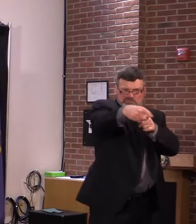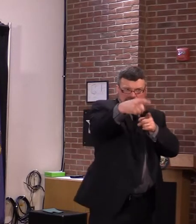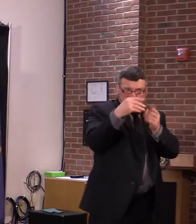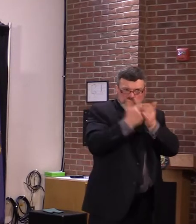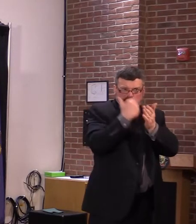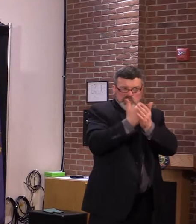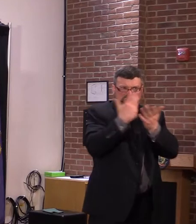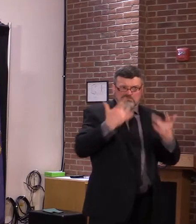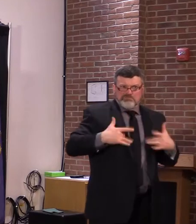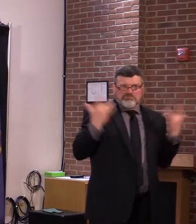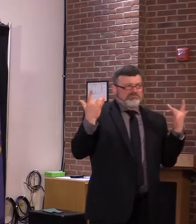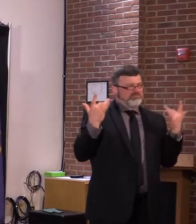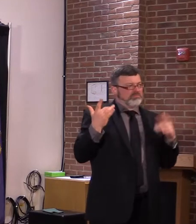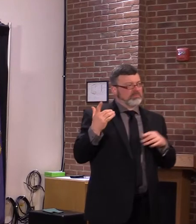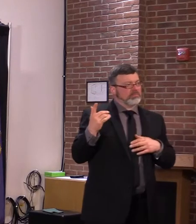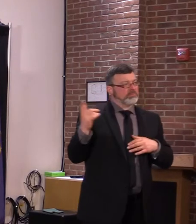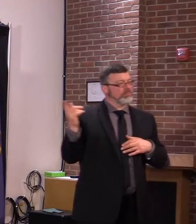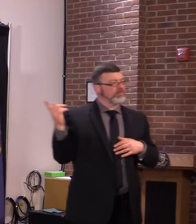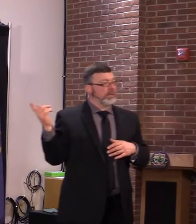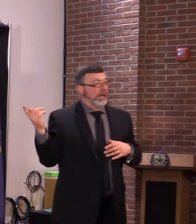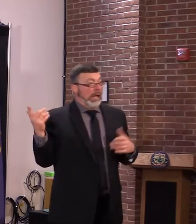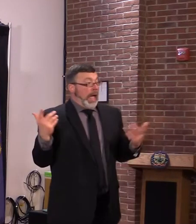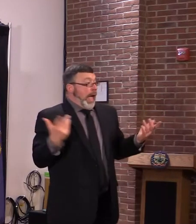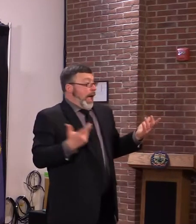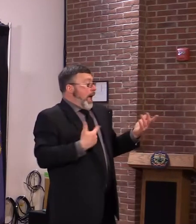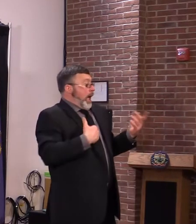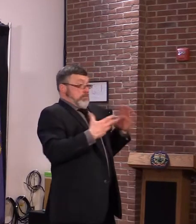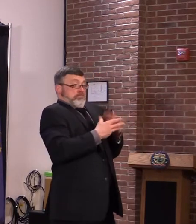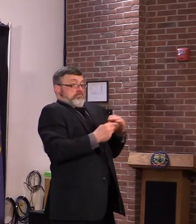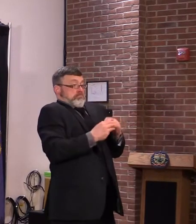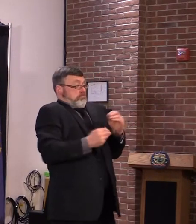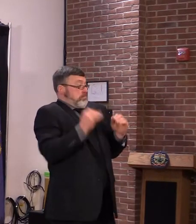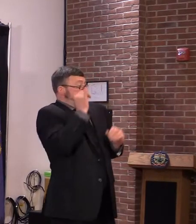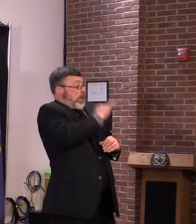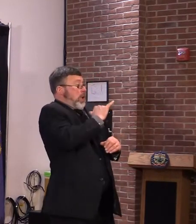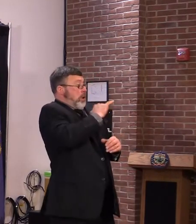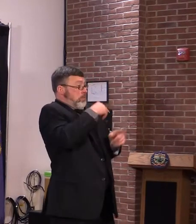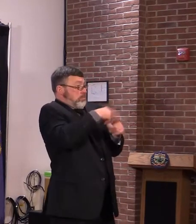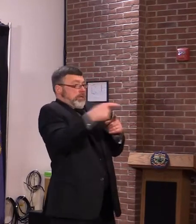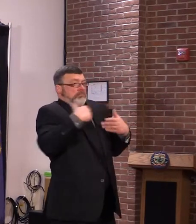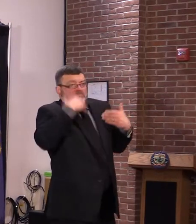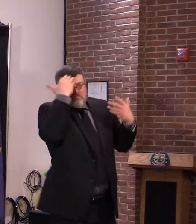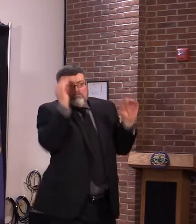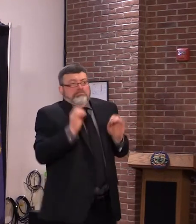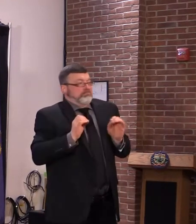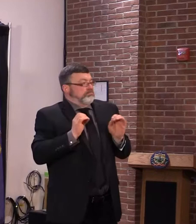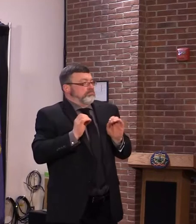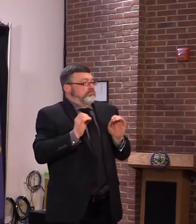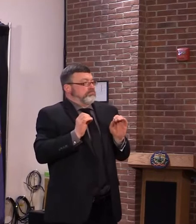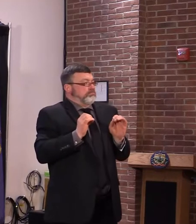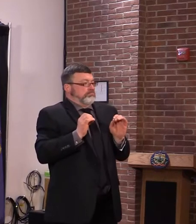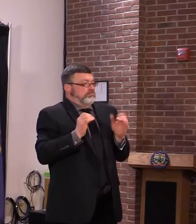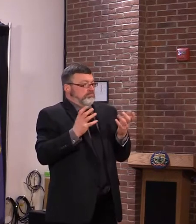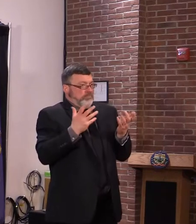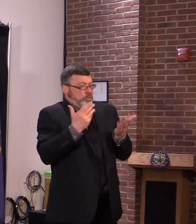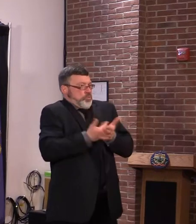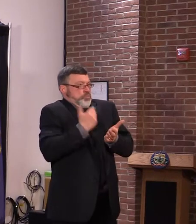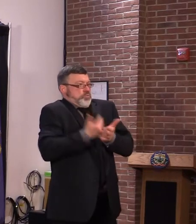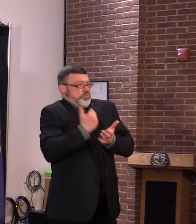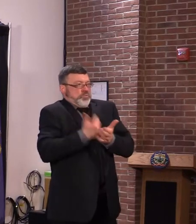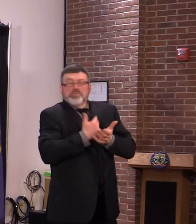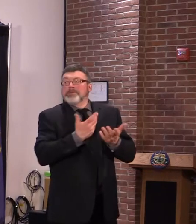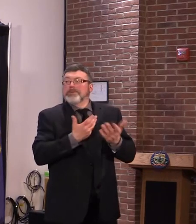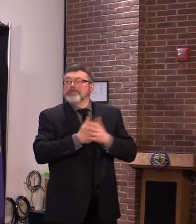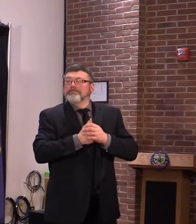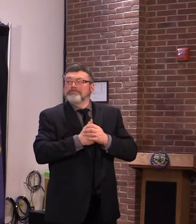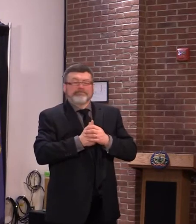Absolutely nothing. There's just not a lot of information right now. And I don't think it's being, I'm pretty confident it's